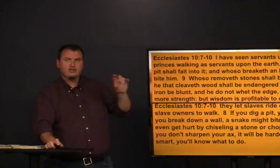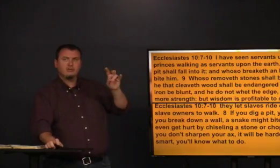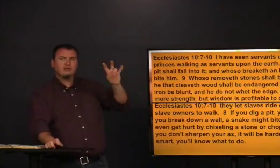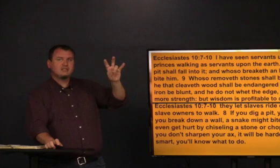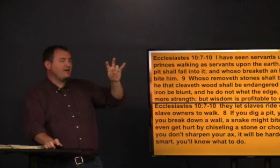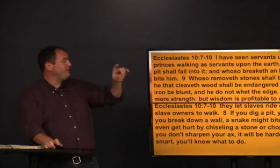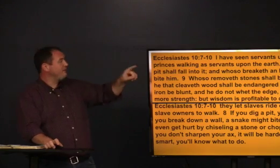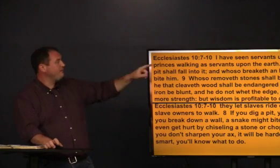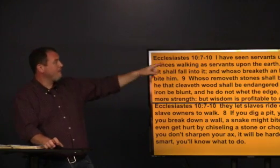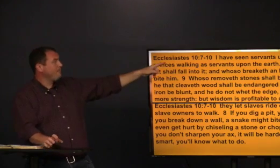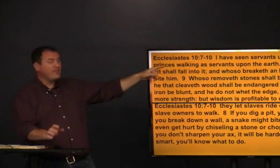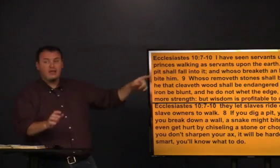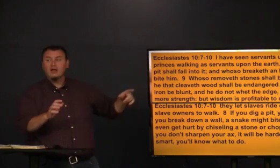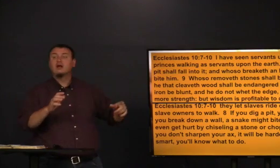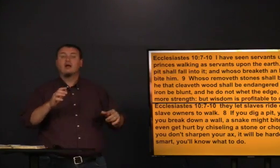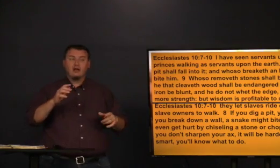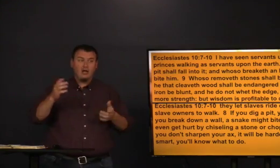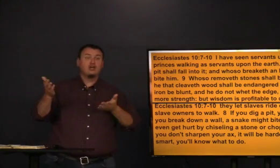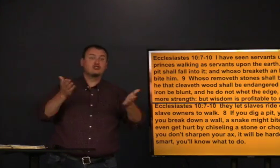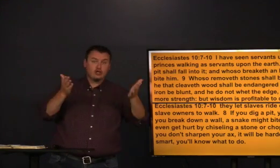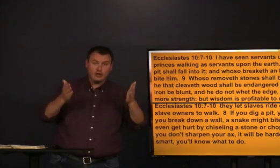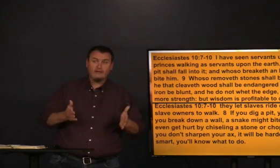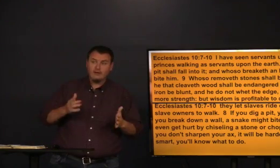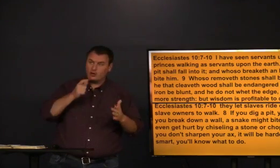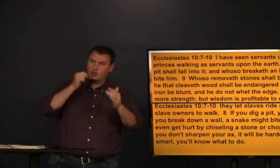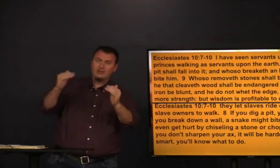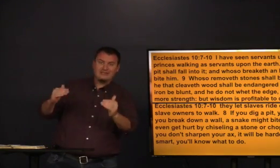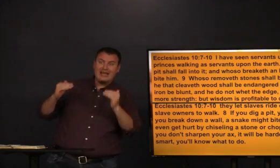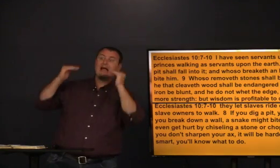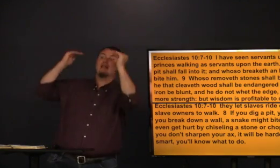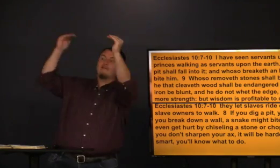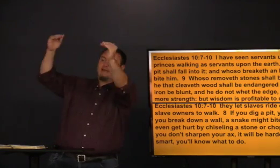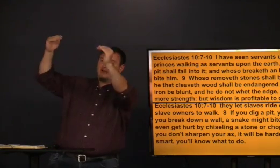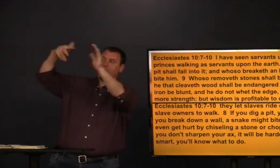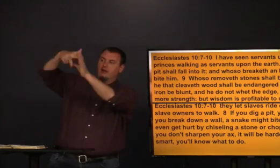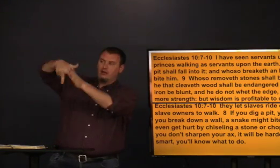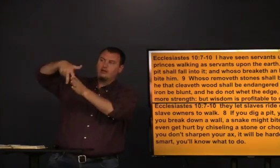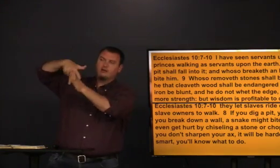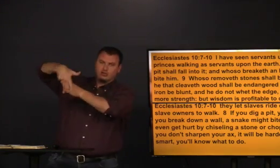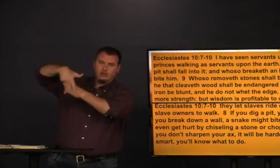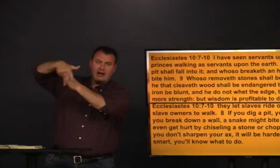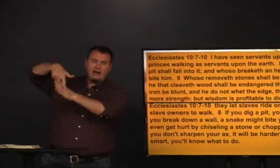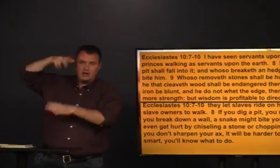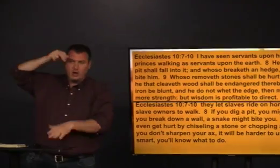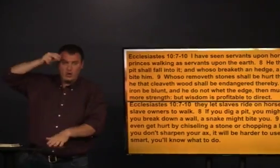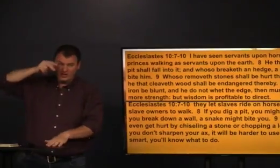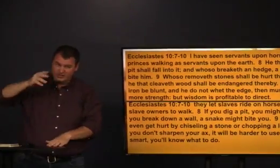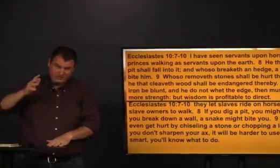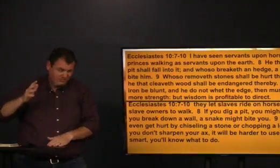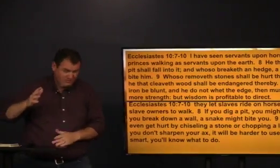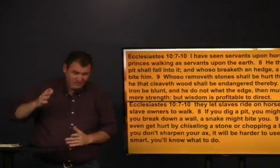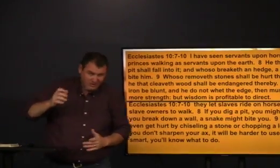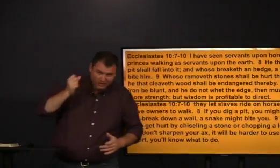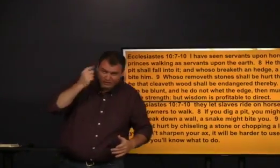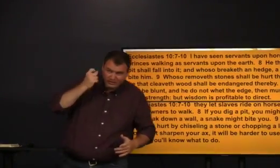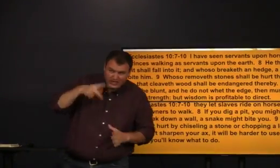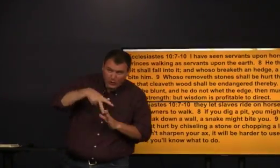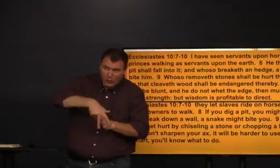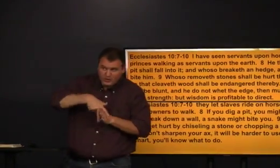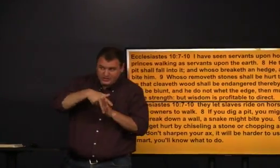number 7. A servant who is elevated to riding on a horse. Understand,